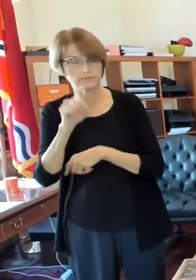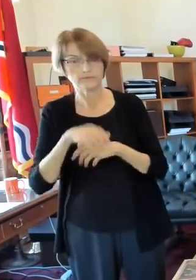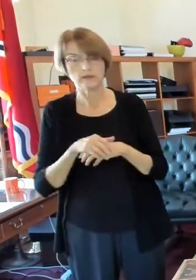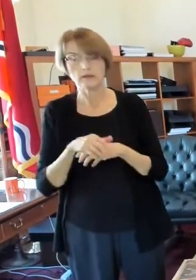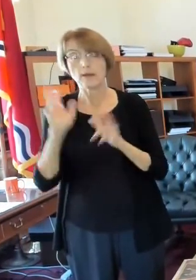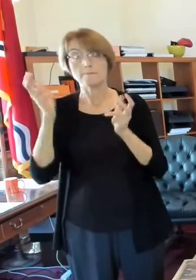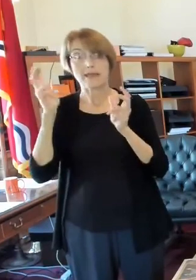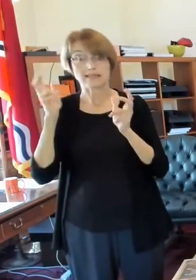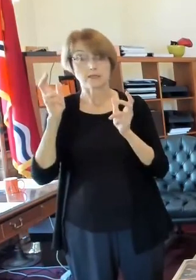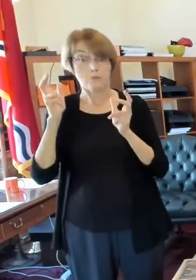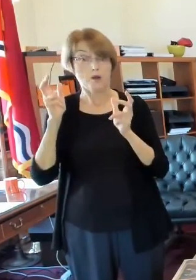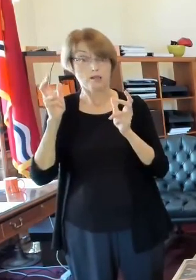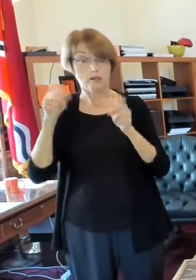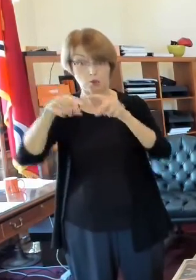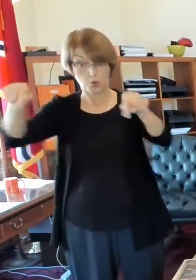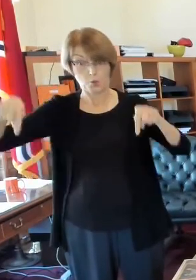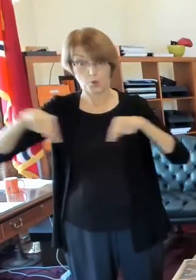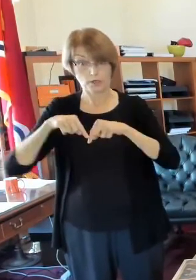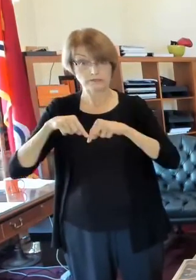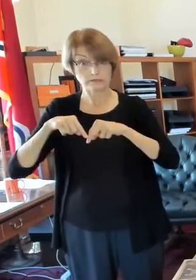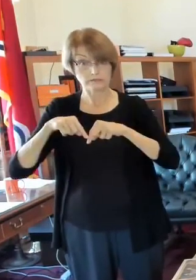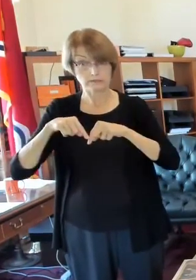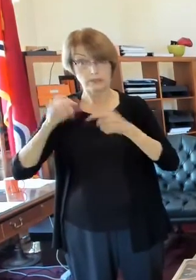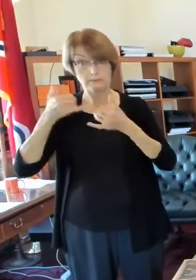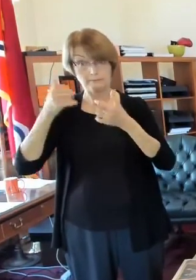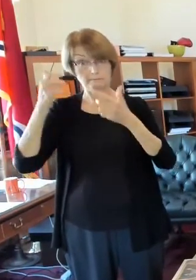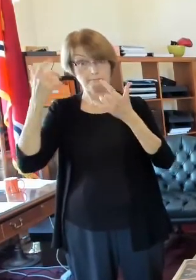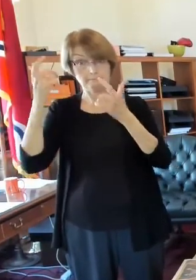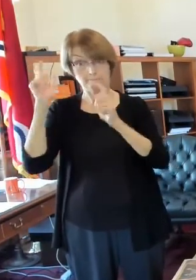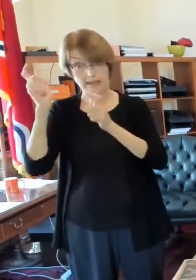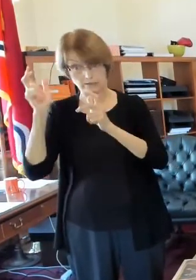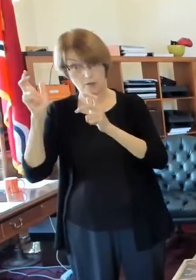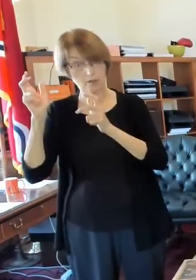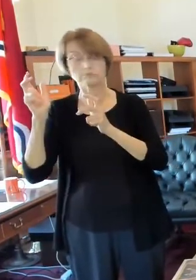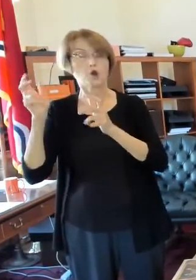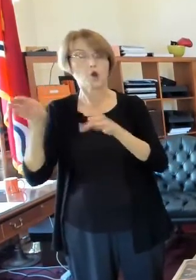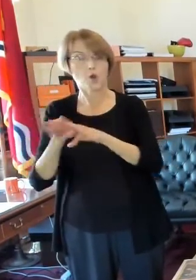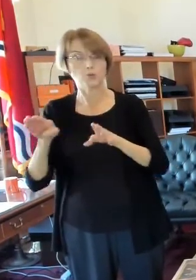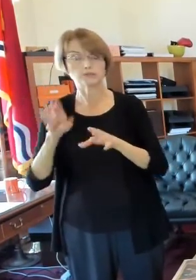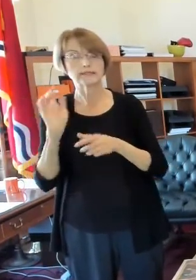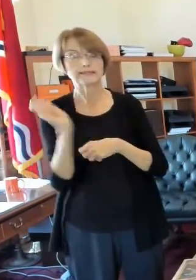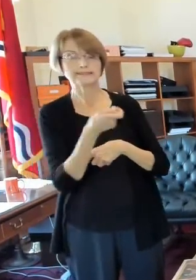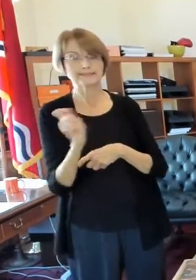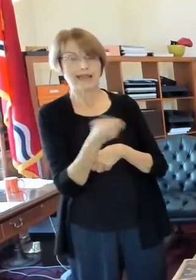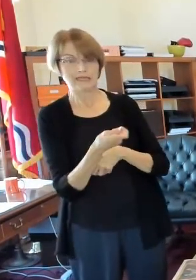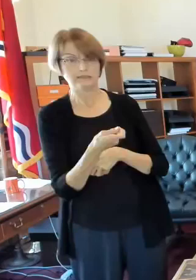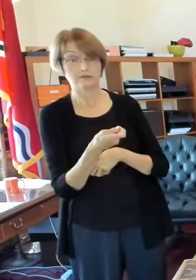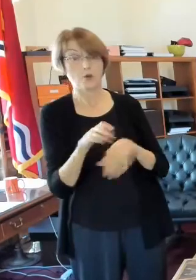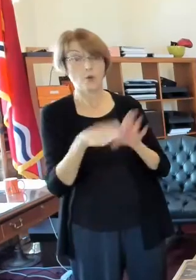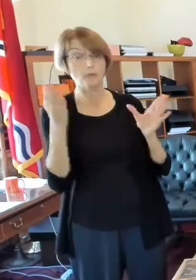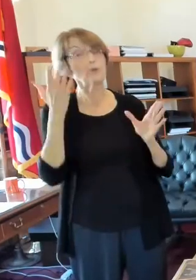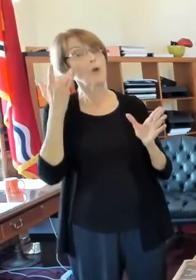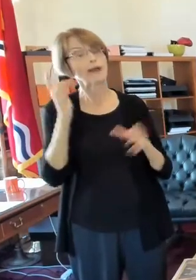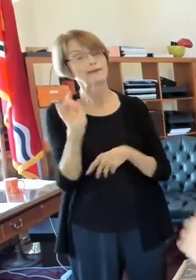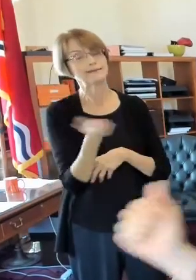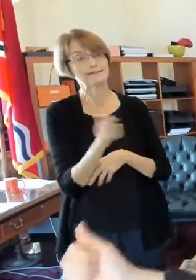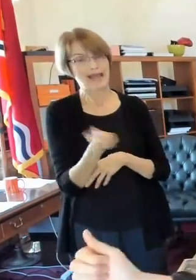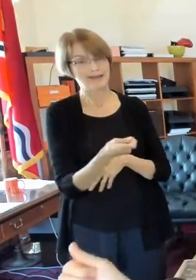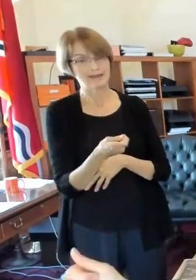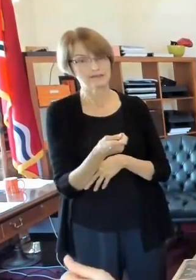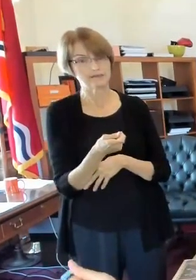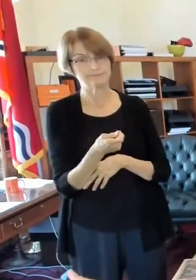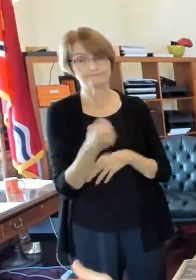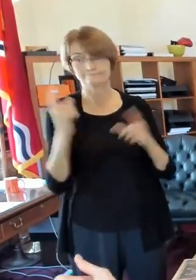Basketball courts are closed. Tennis courts are open. Why is that? Because tennis,